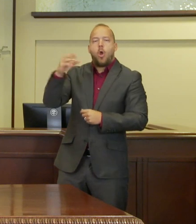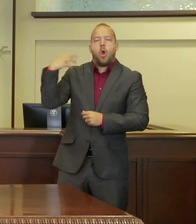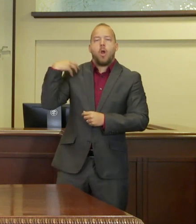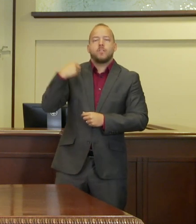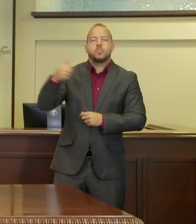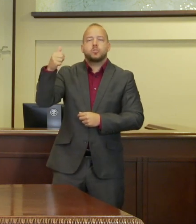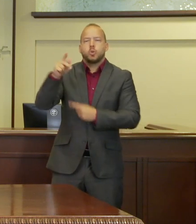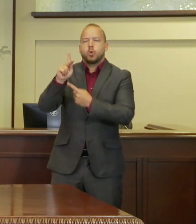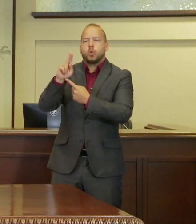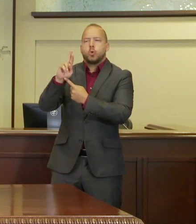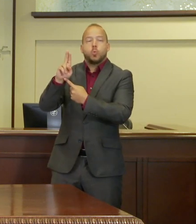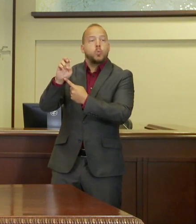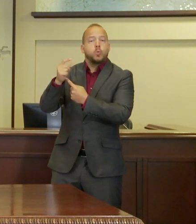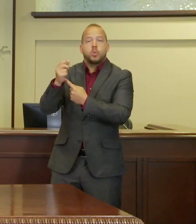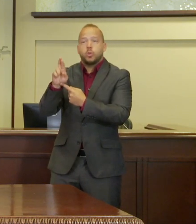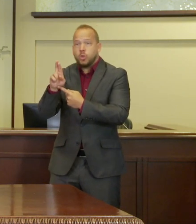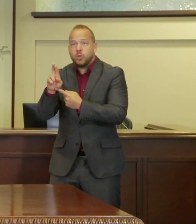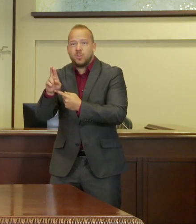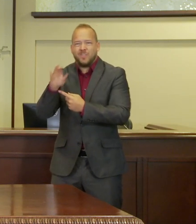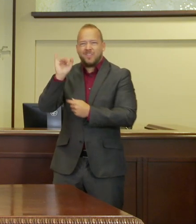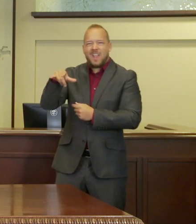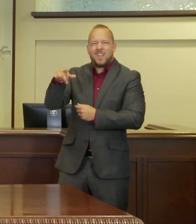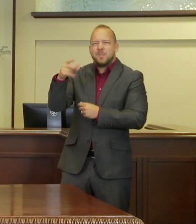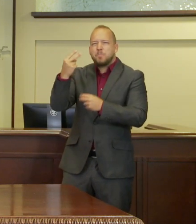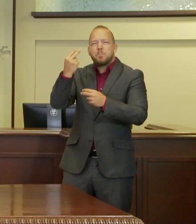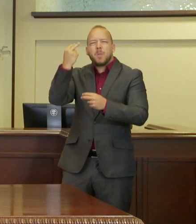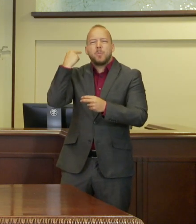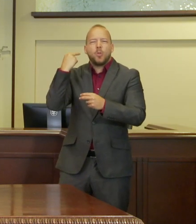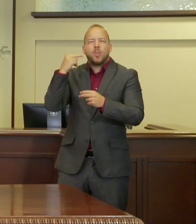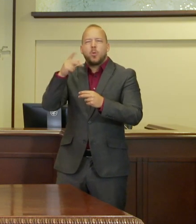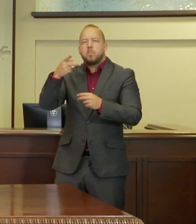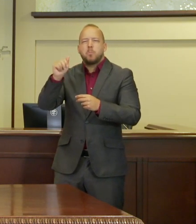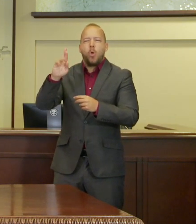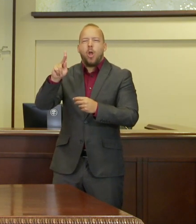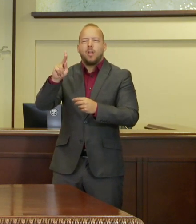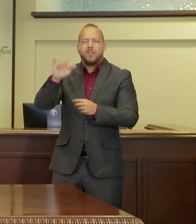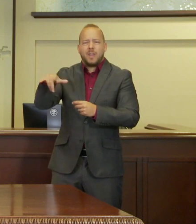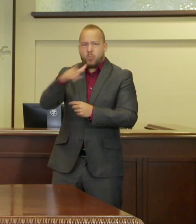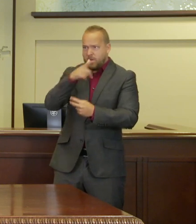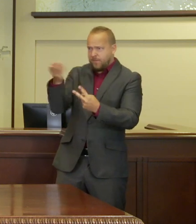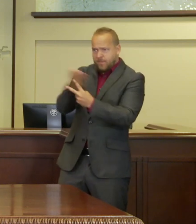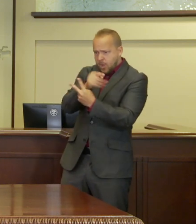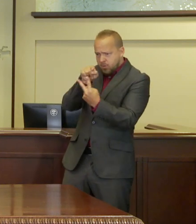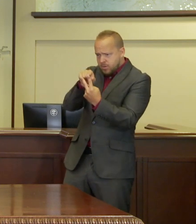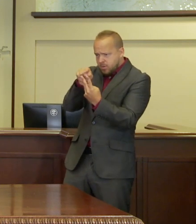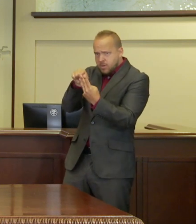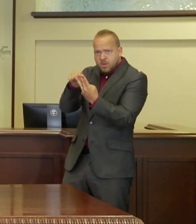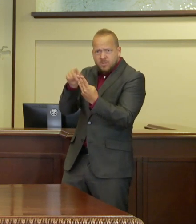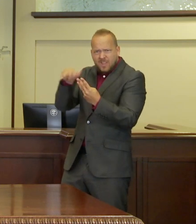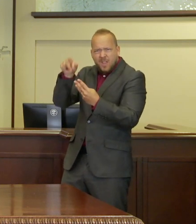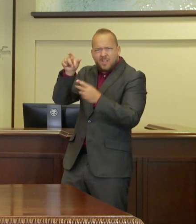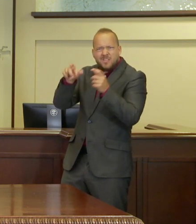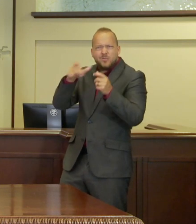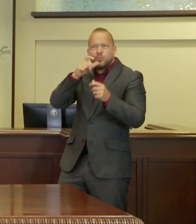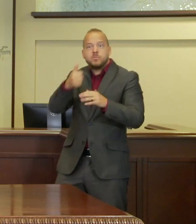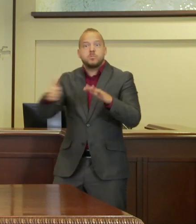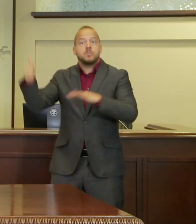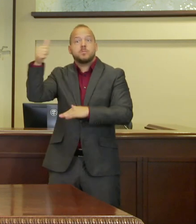a park. Are you going to fire those officers, and will the chief of police resign?